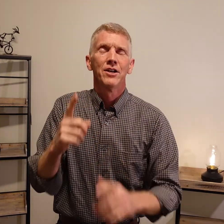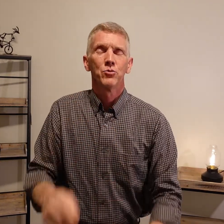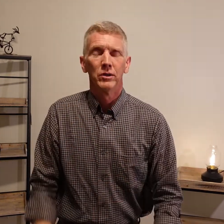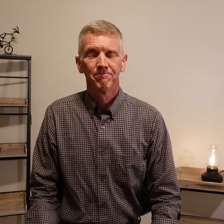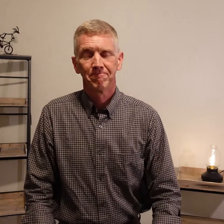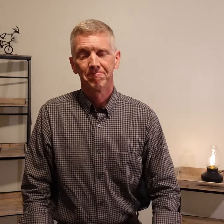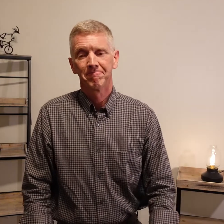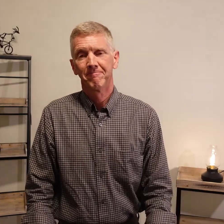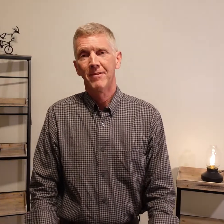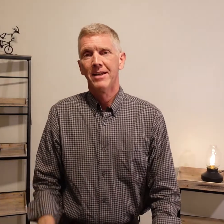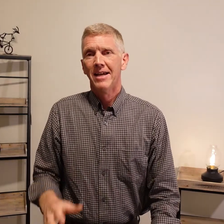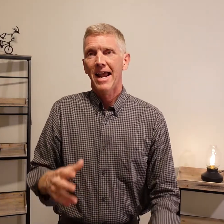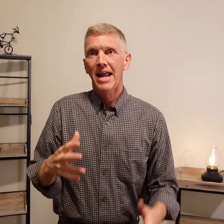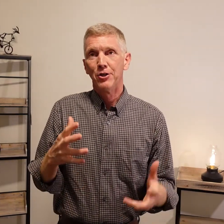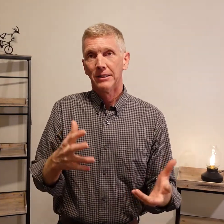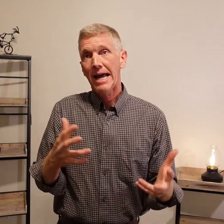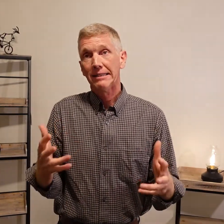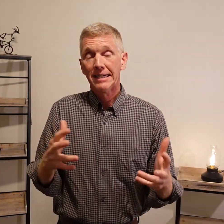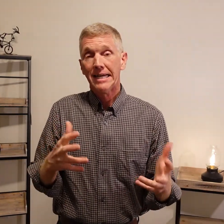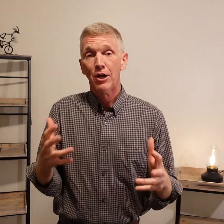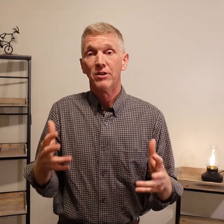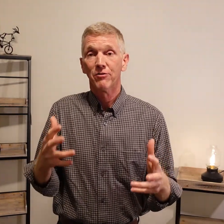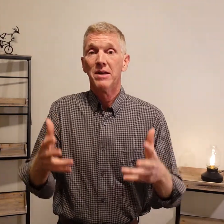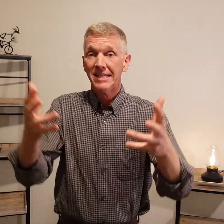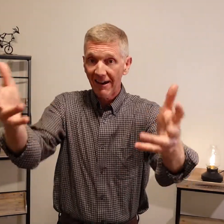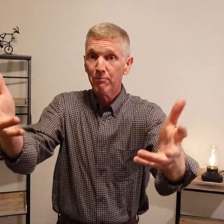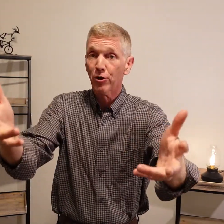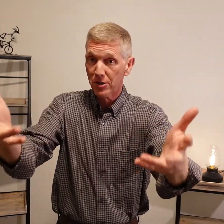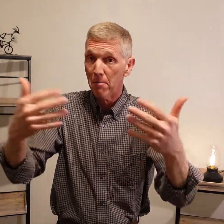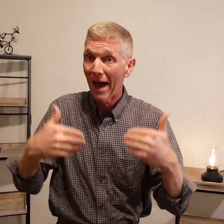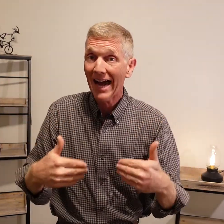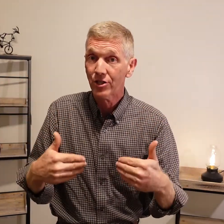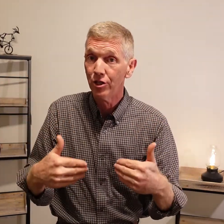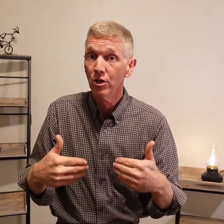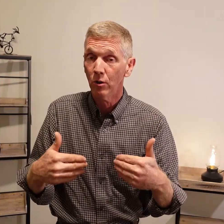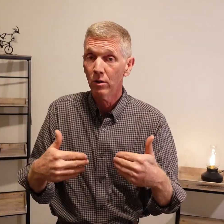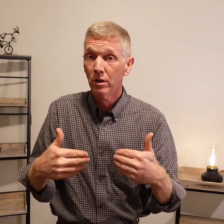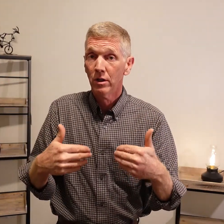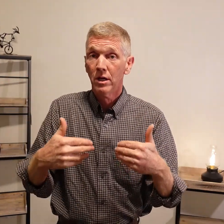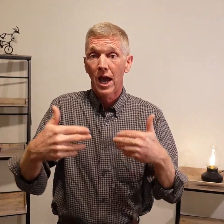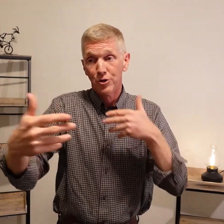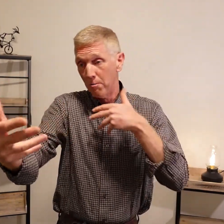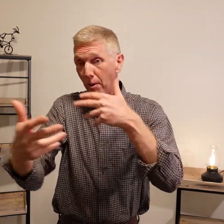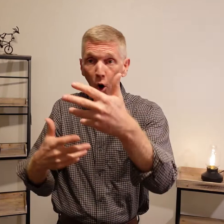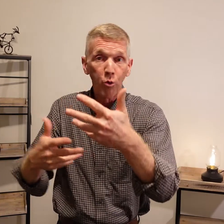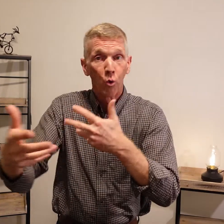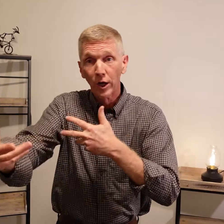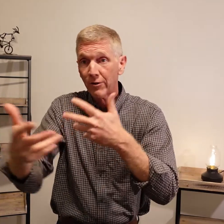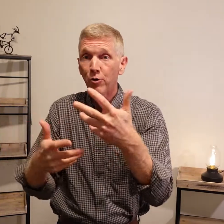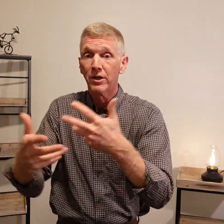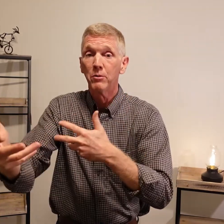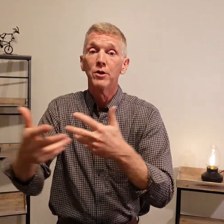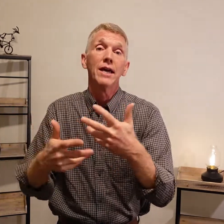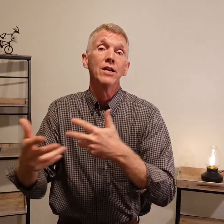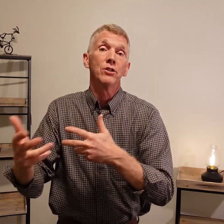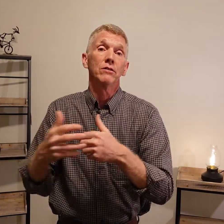one. And you're likely going to hear this from the deaf person back to you as you're both working through the communication.